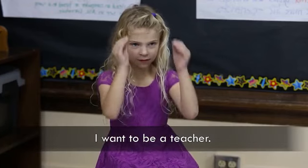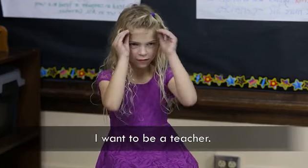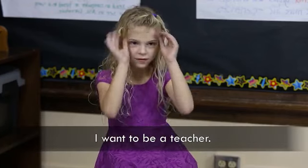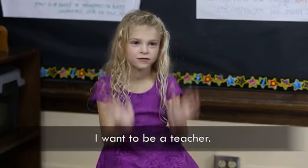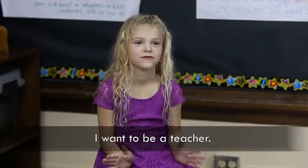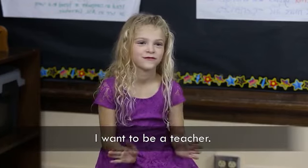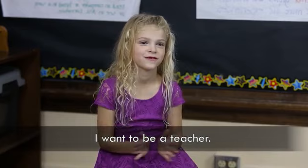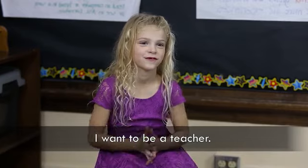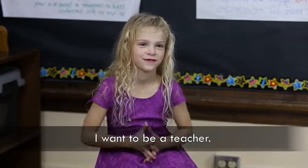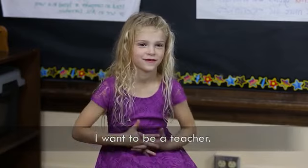I want to be a teacher.